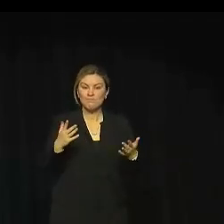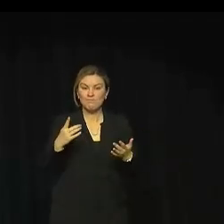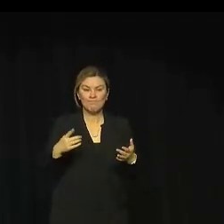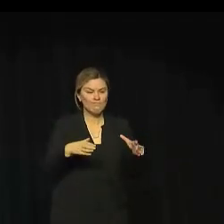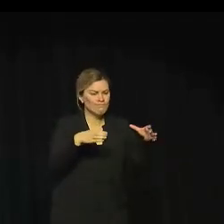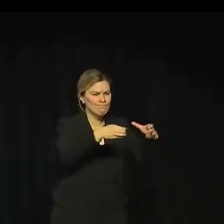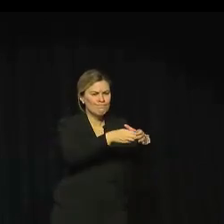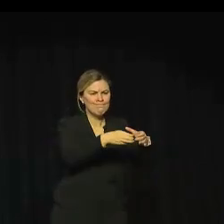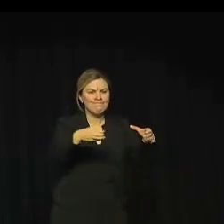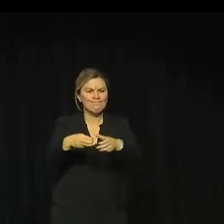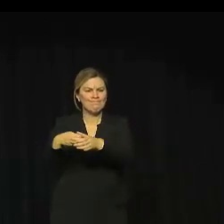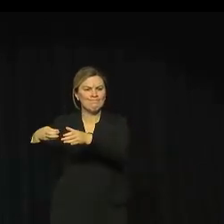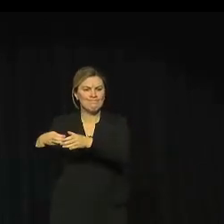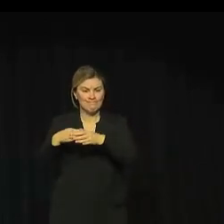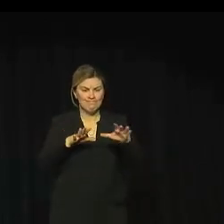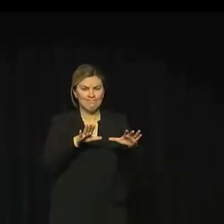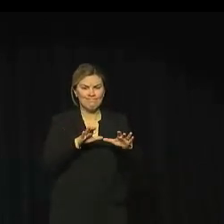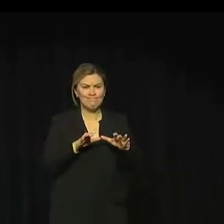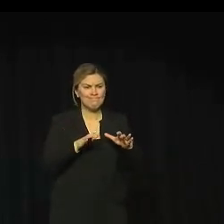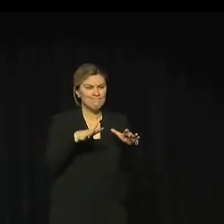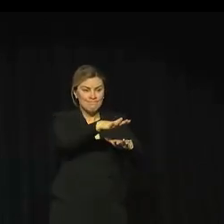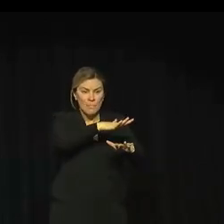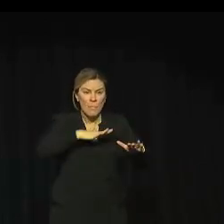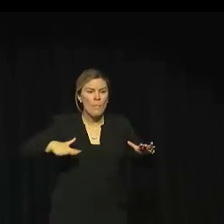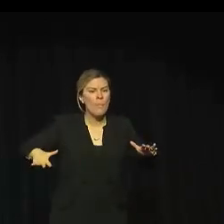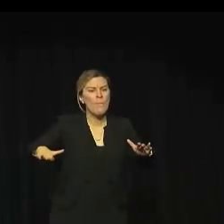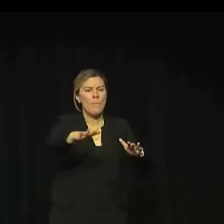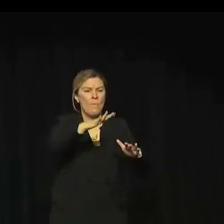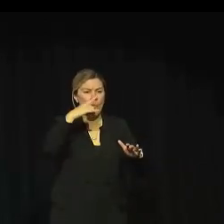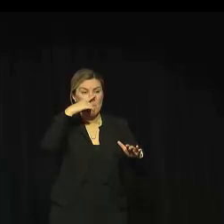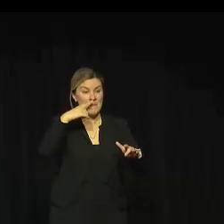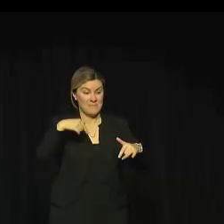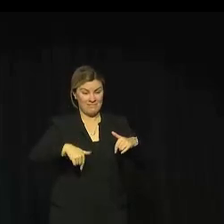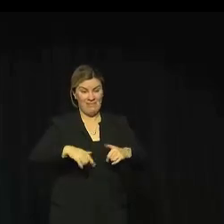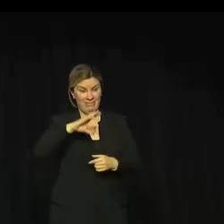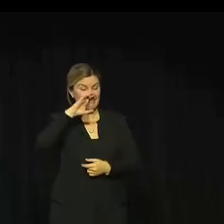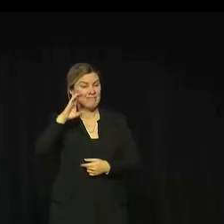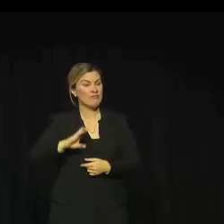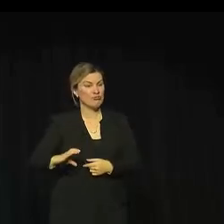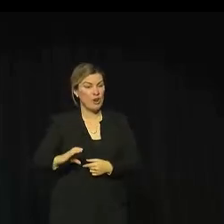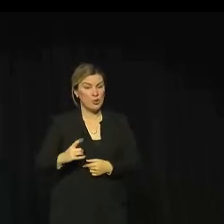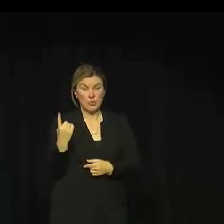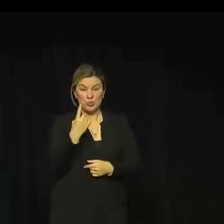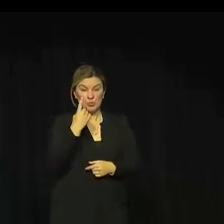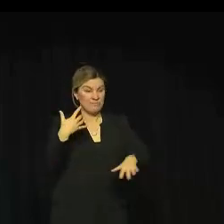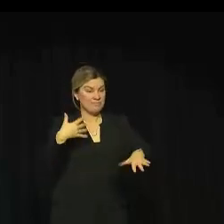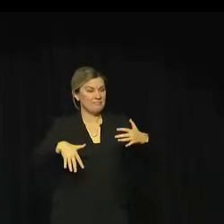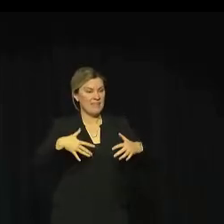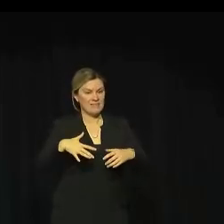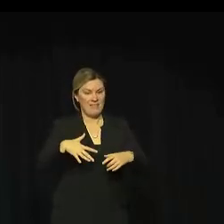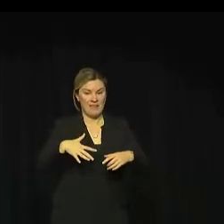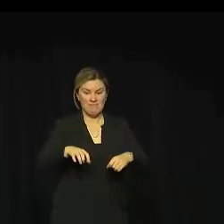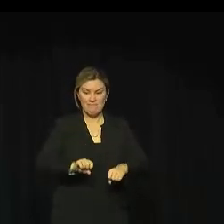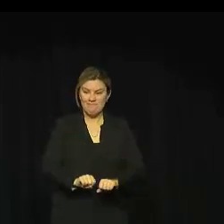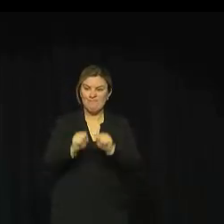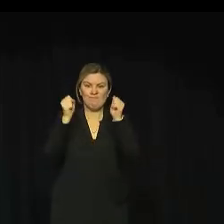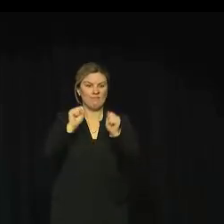minorities in our country and all people who have suffered deprivation of human